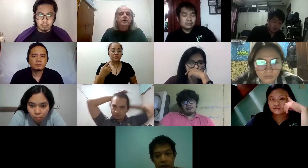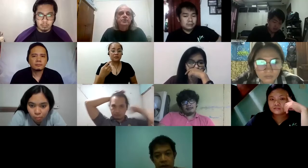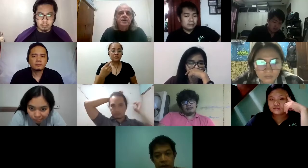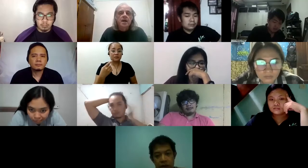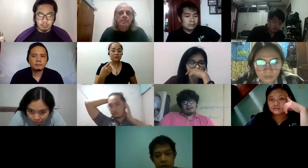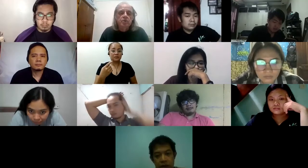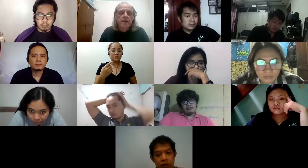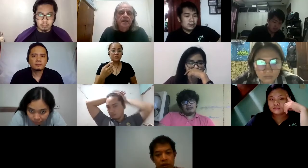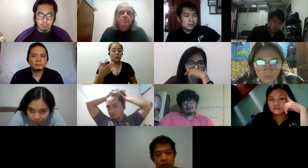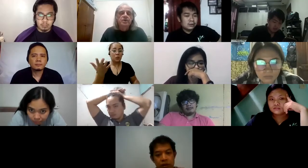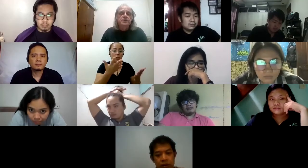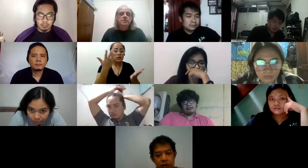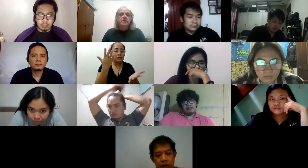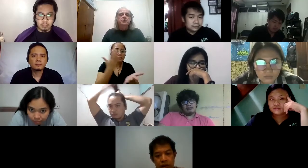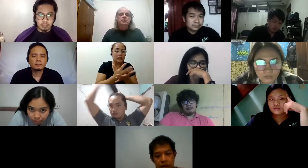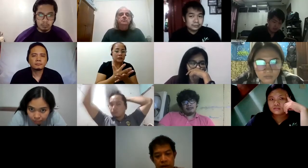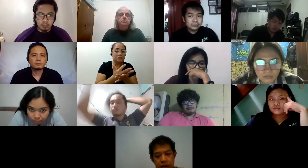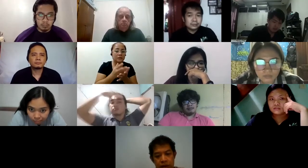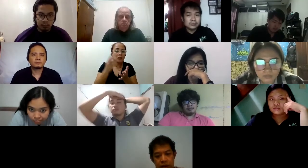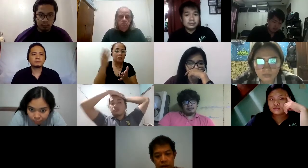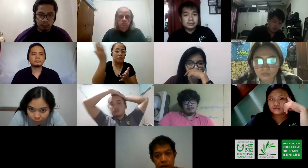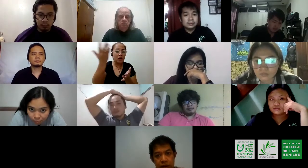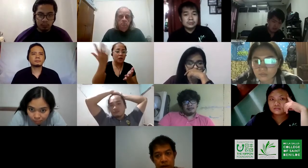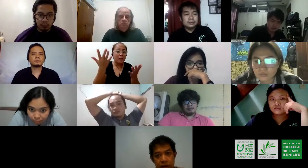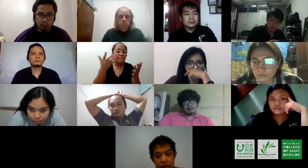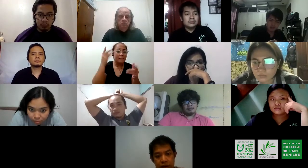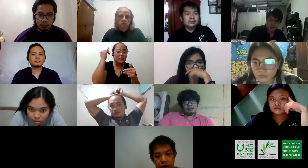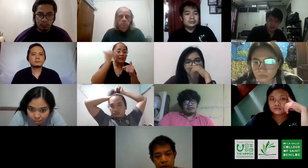Where you stopped your last presentation.